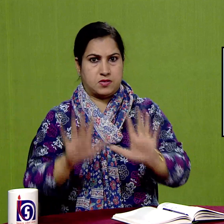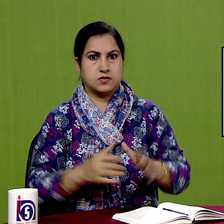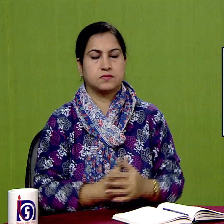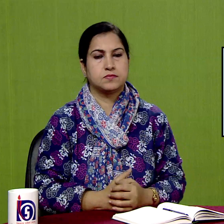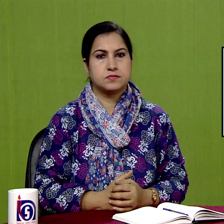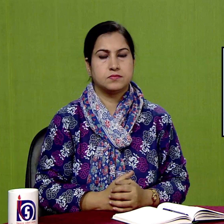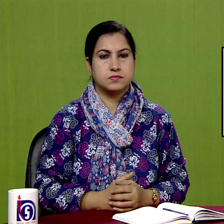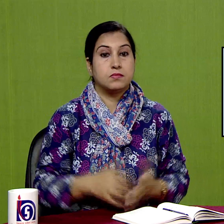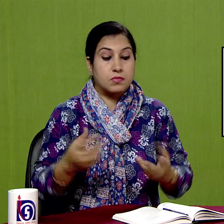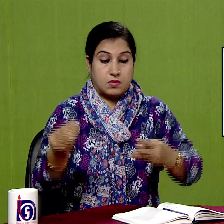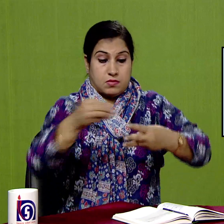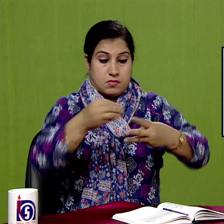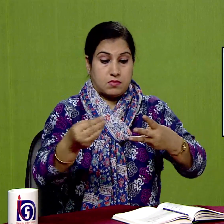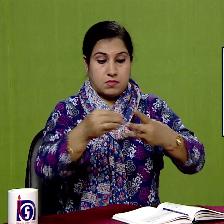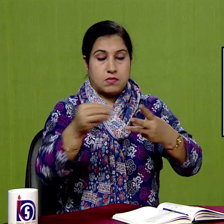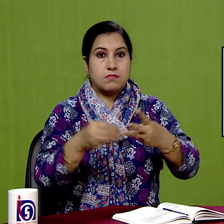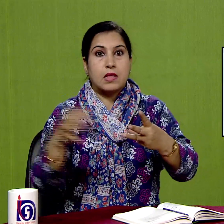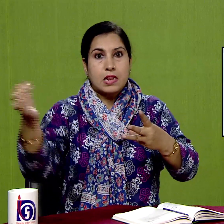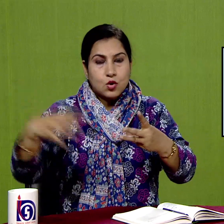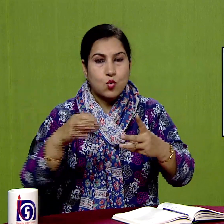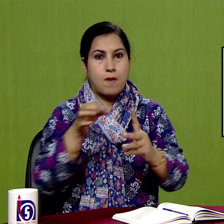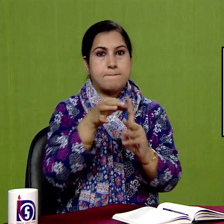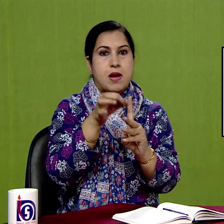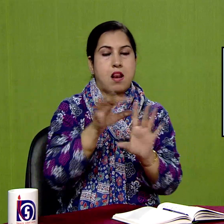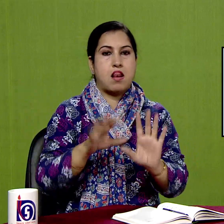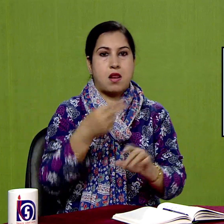to make a new metal called bronze.